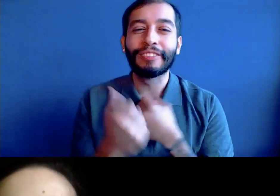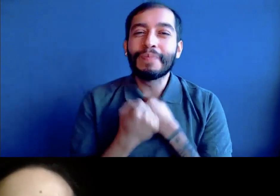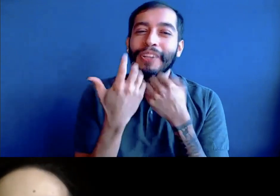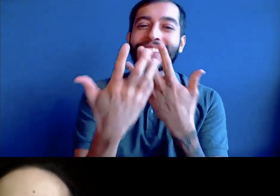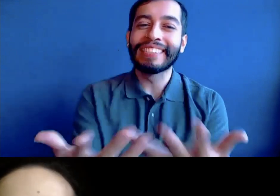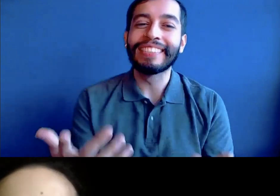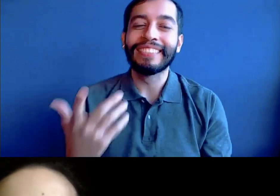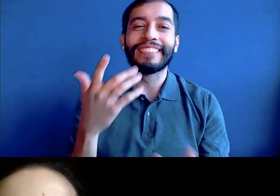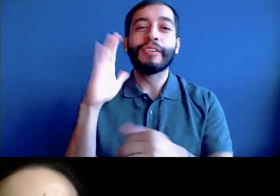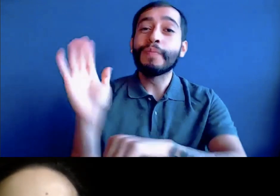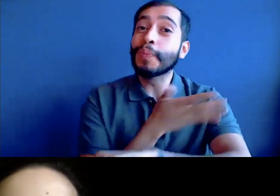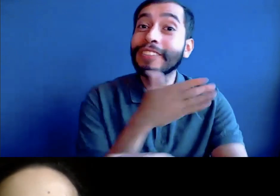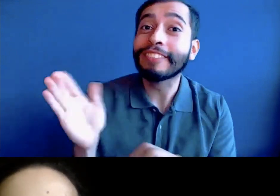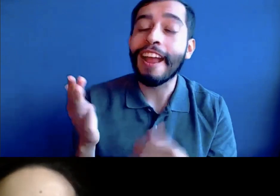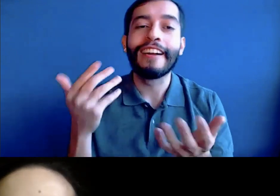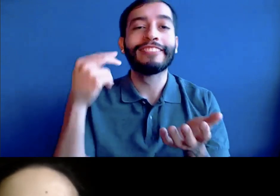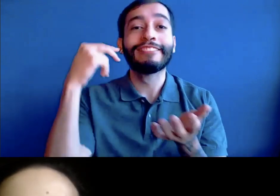dance, performance,